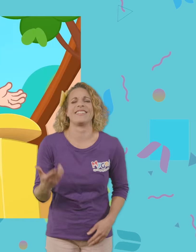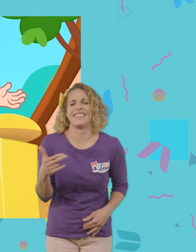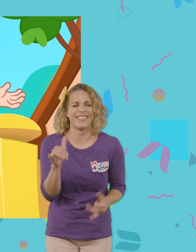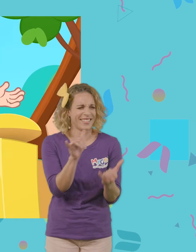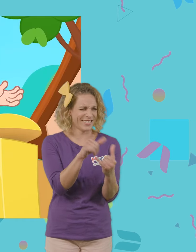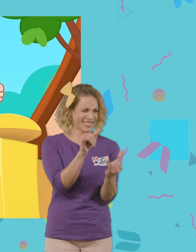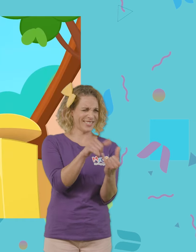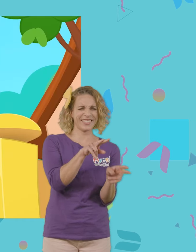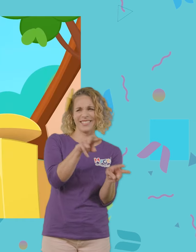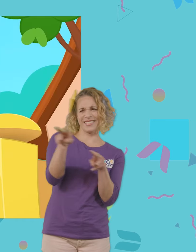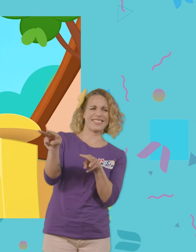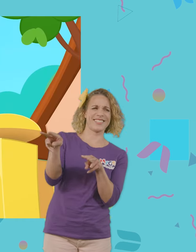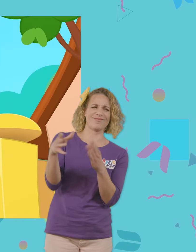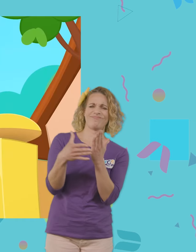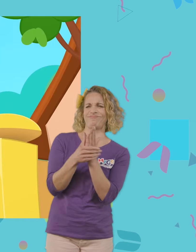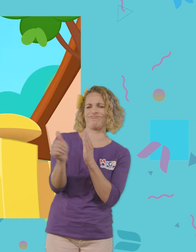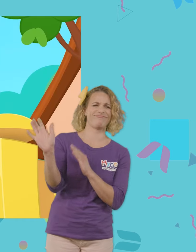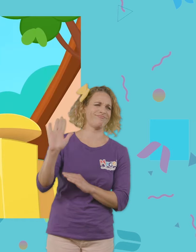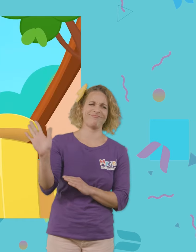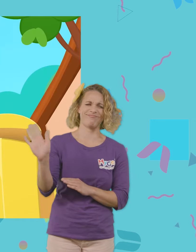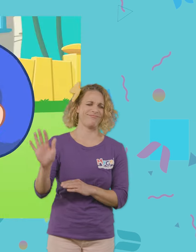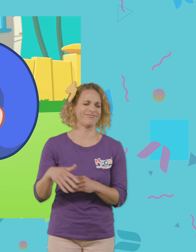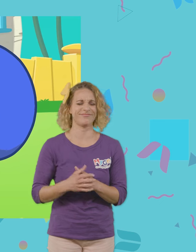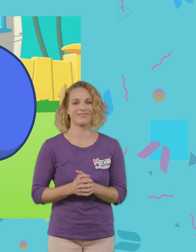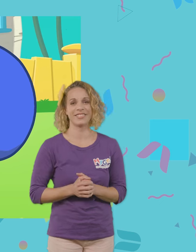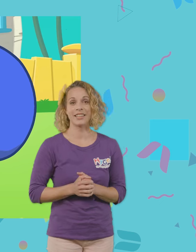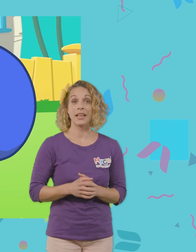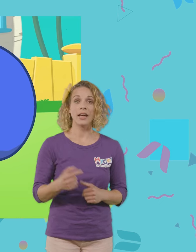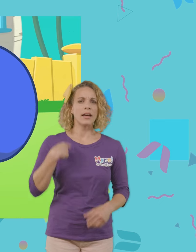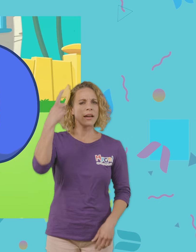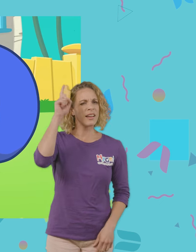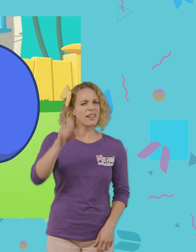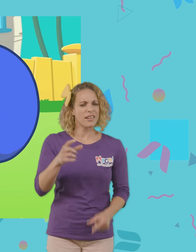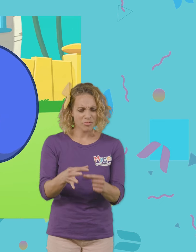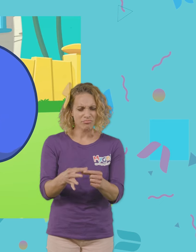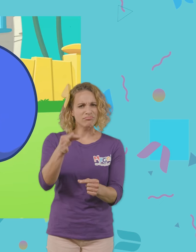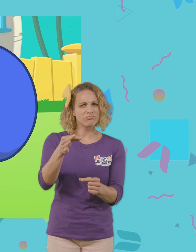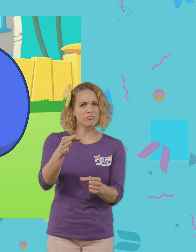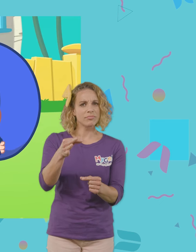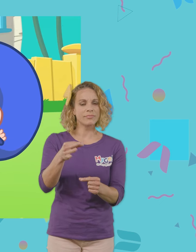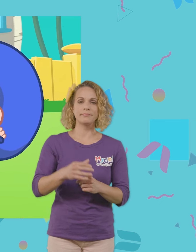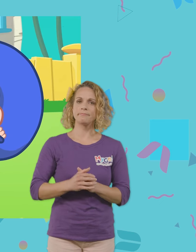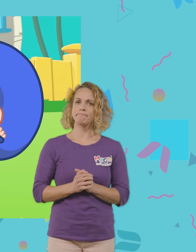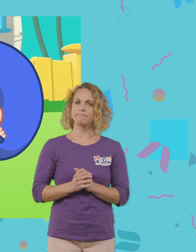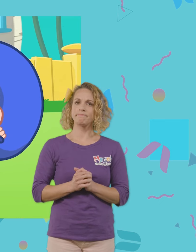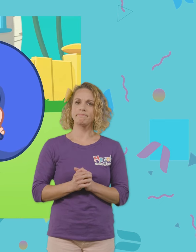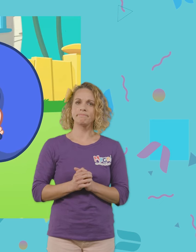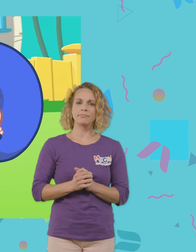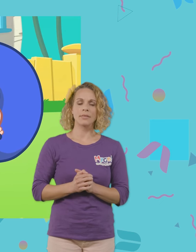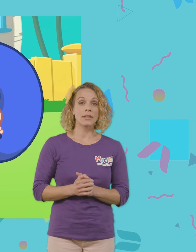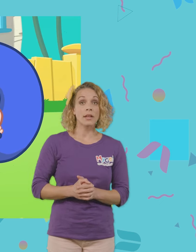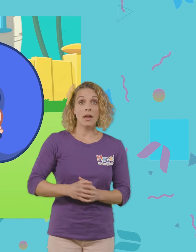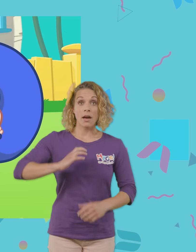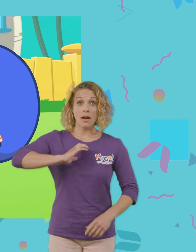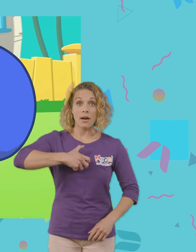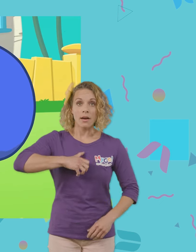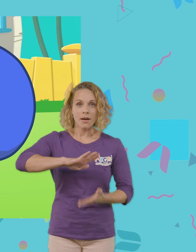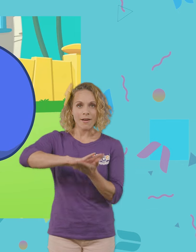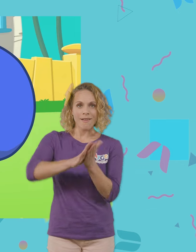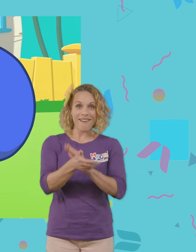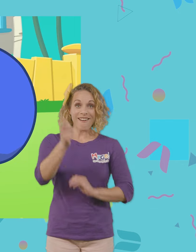Look at these amateurs, Barky. I think we need some nails for that. Morphle, morph into